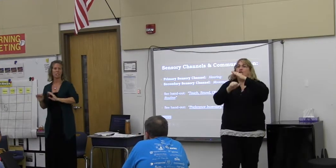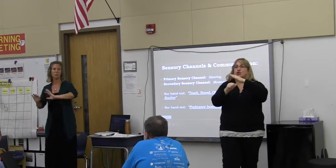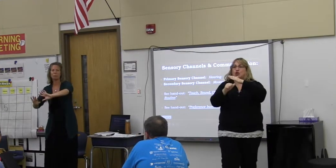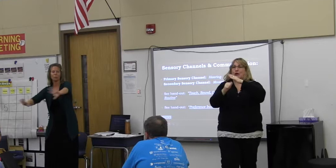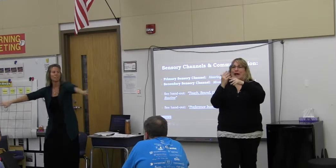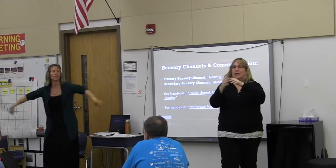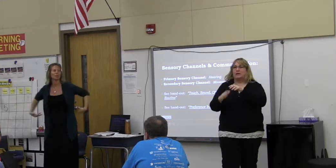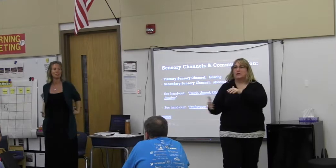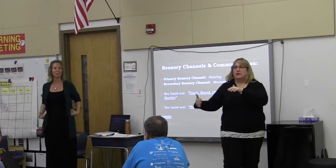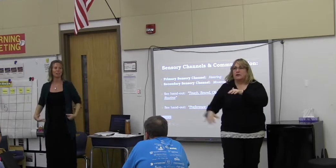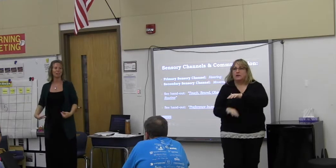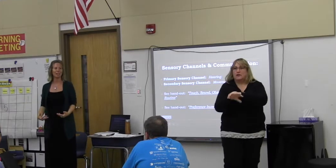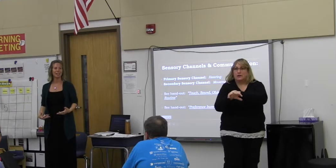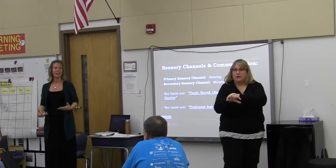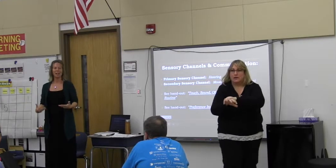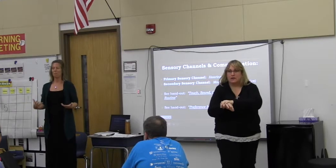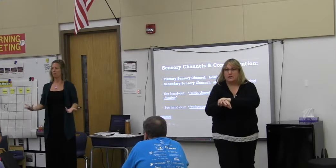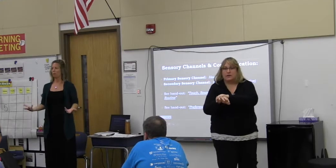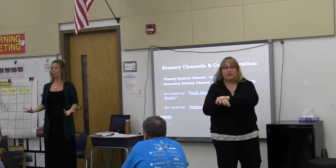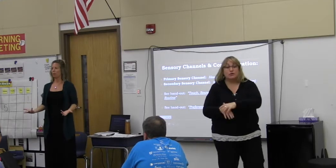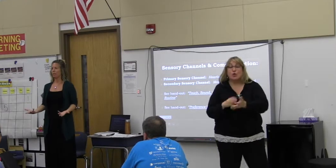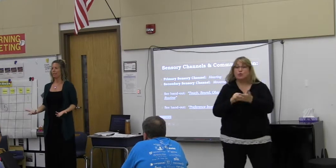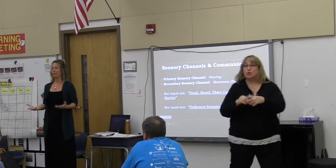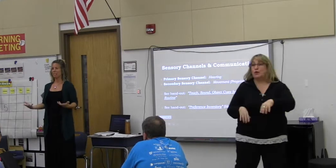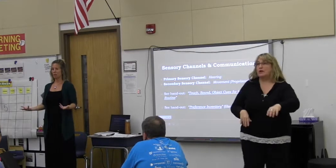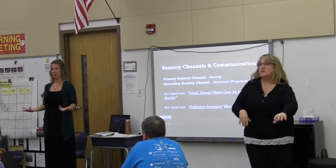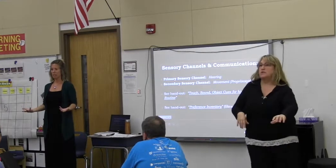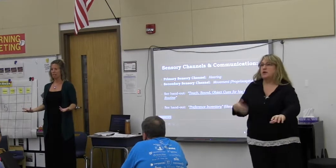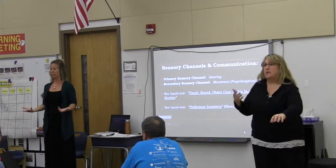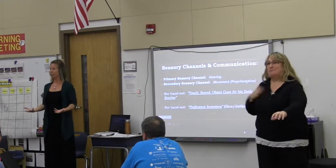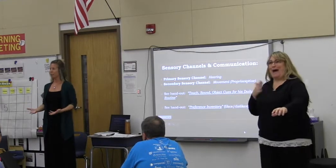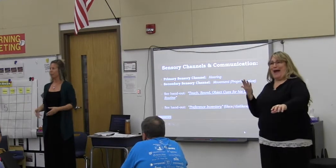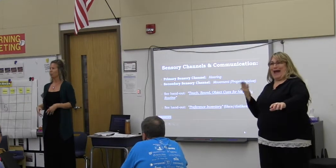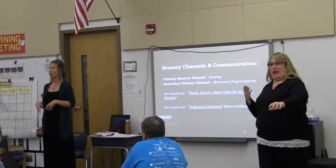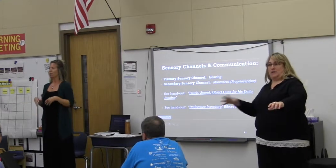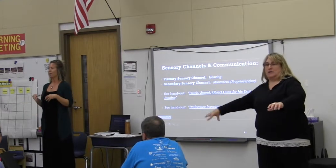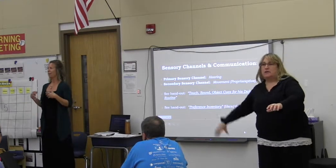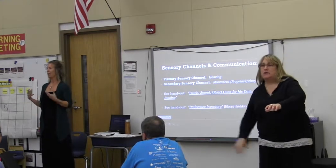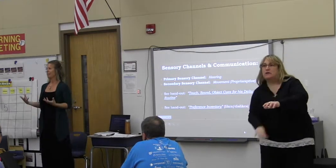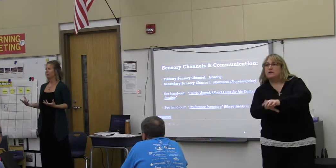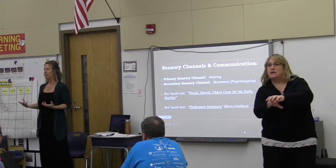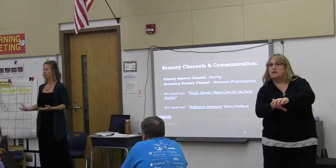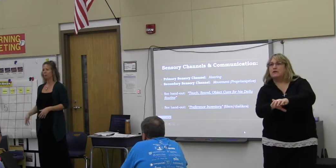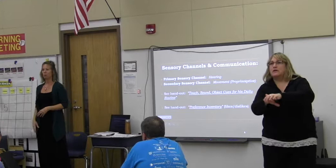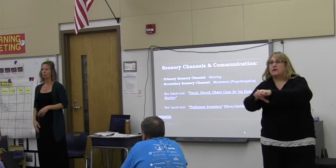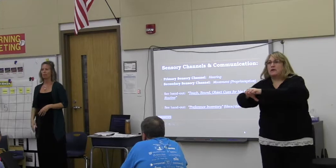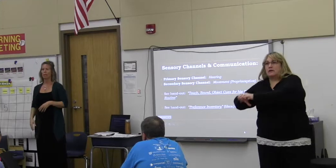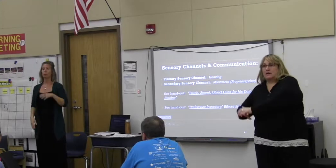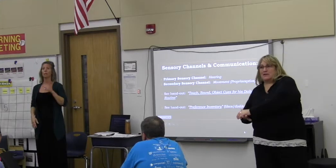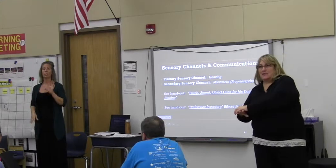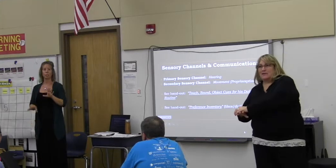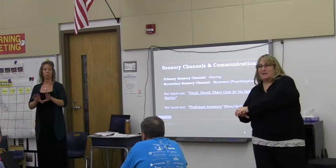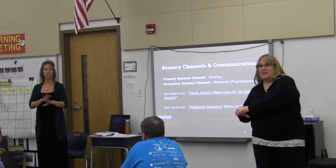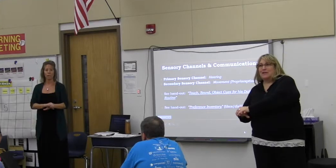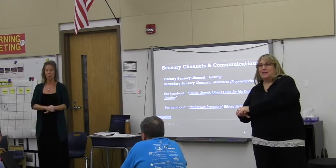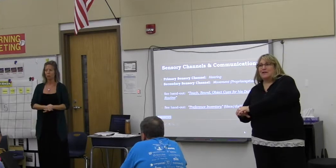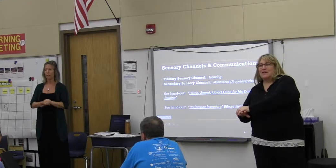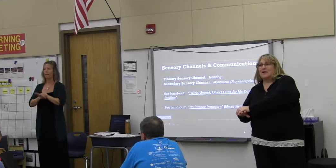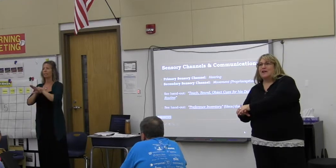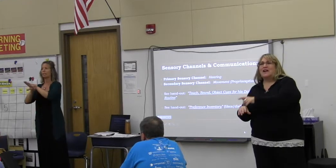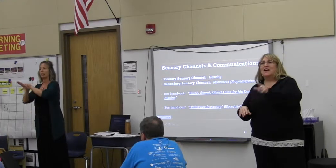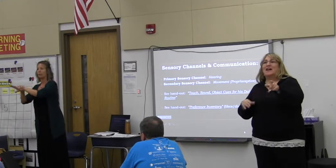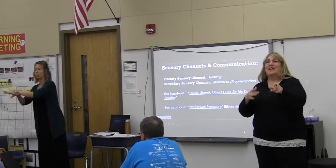You guys know we preach it across the board. Most times you hear hand overhand, in their IEPs, people will say, we need to use